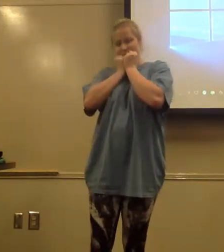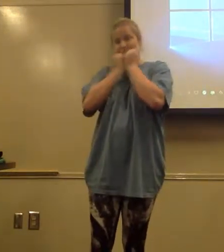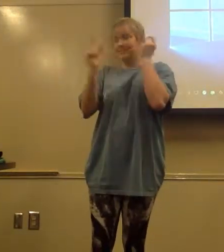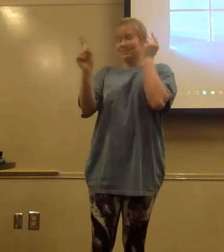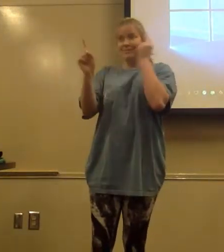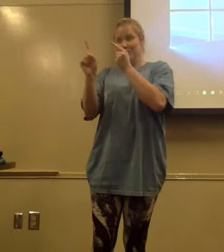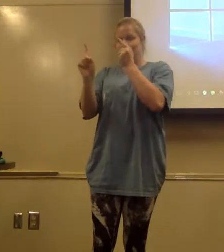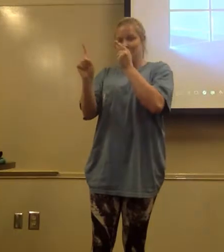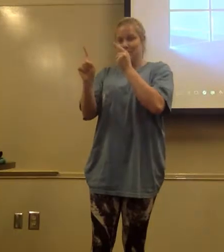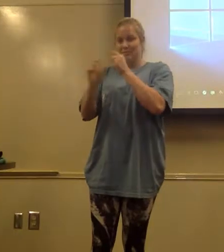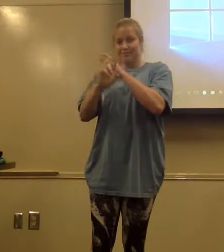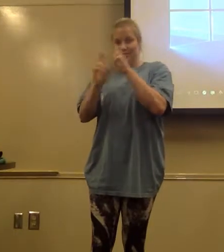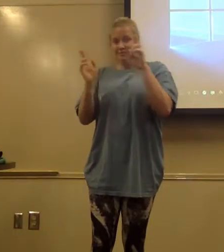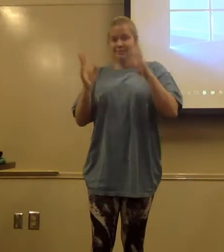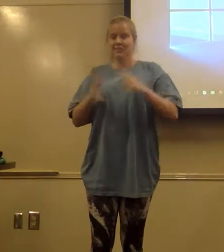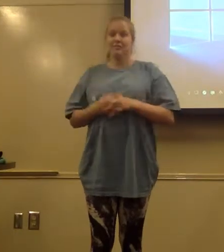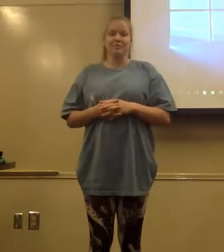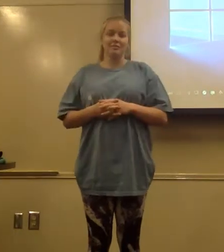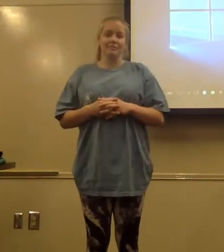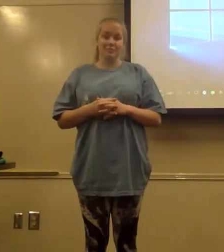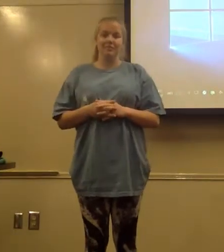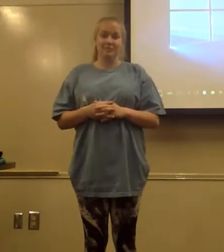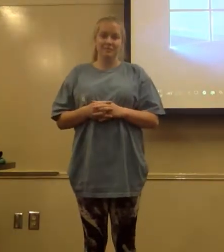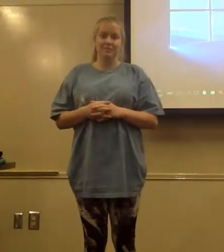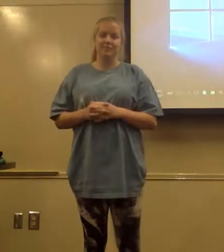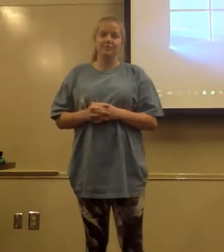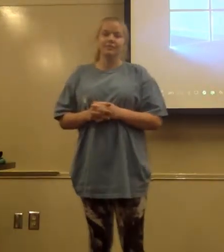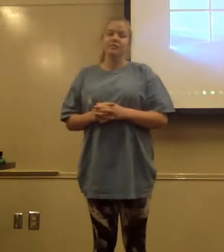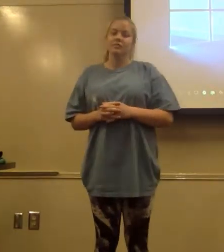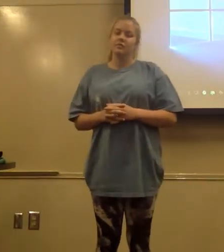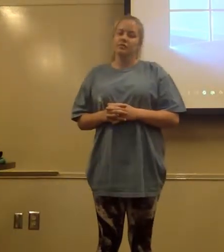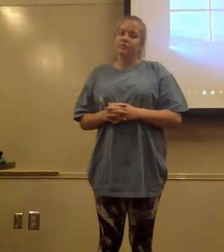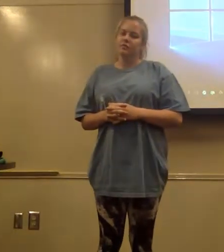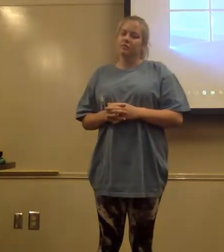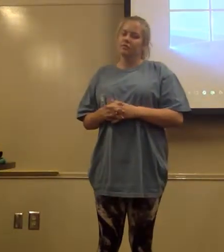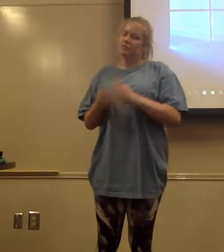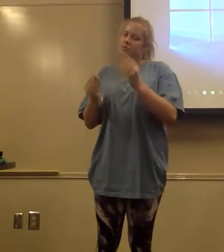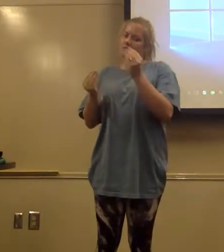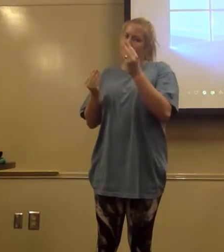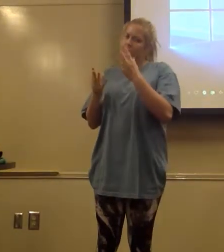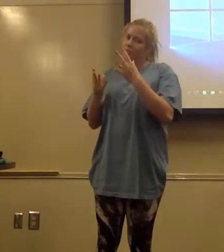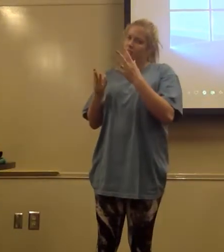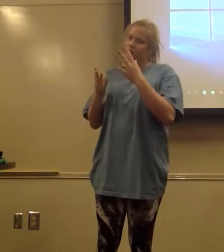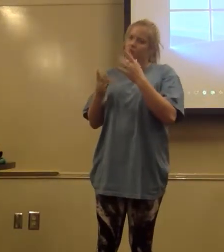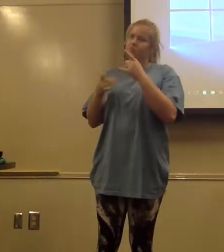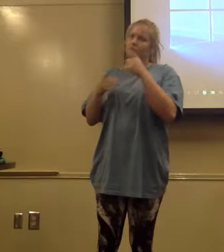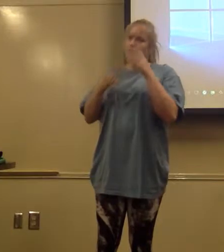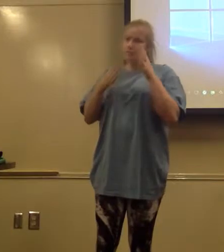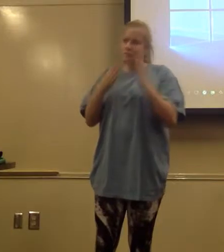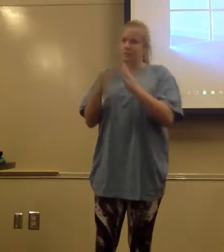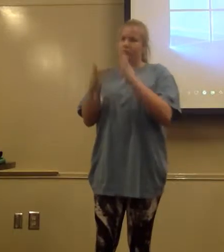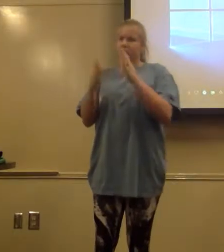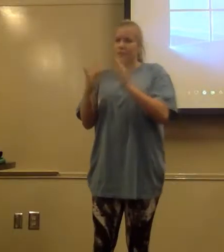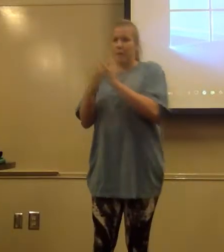not got a huge amount of time. Everyone wants to see you. Tell me a little bit about the progress in the plant-based movement recently. There's